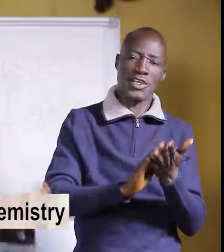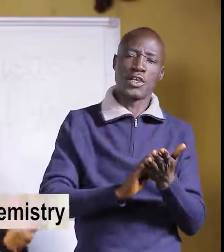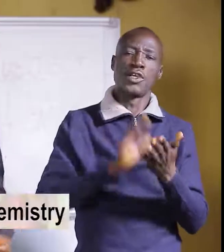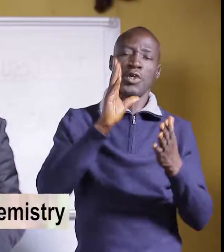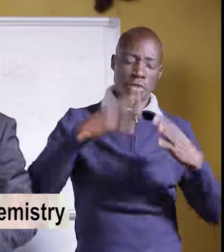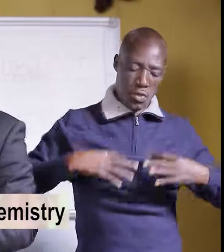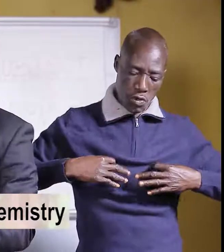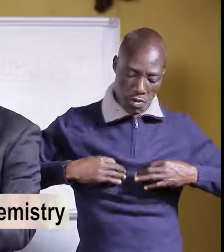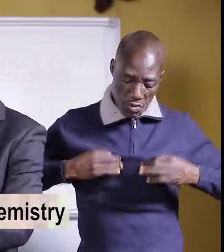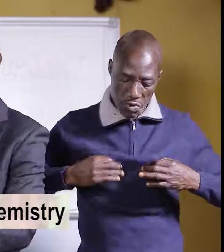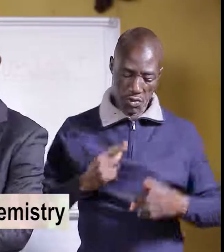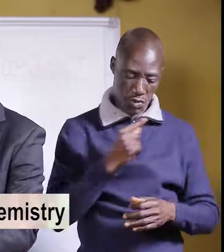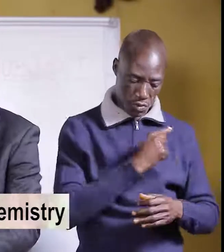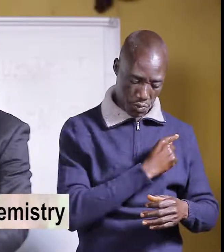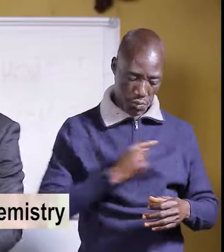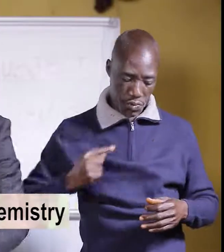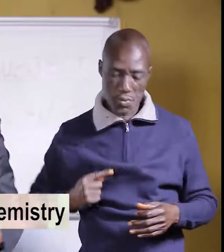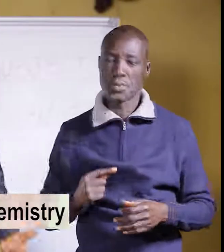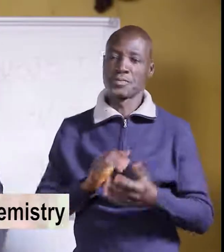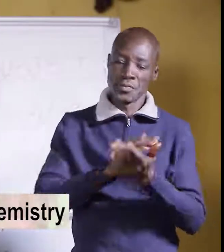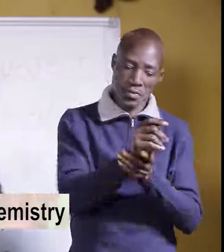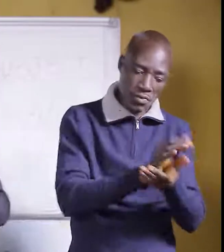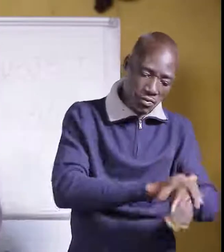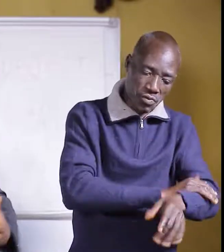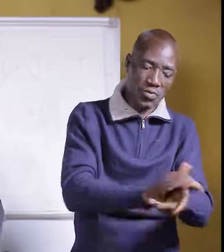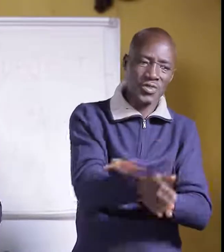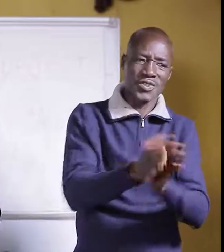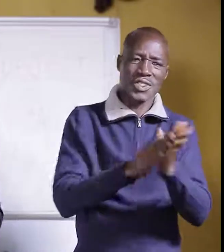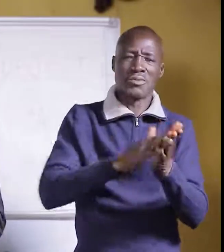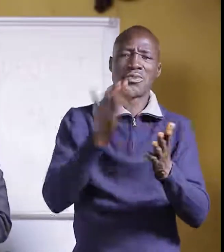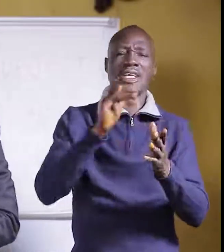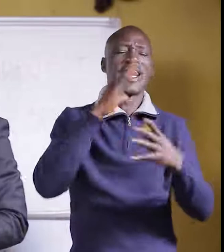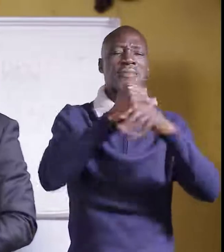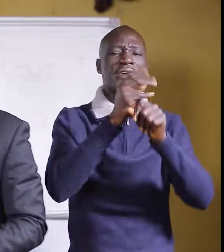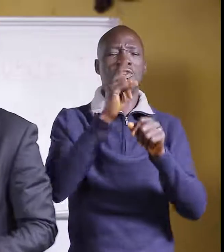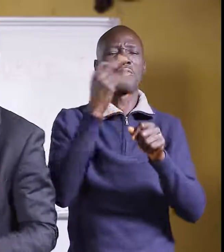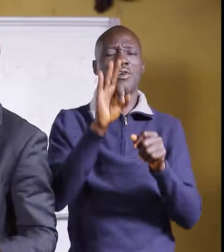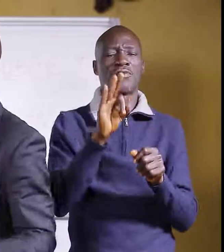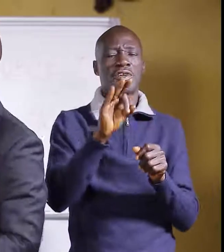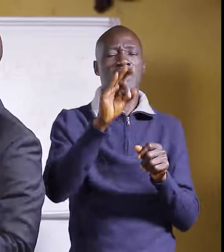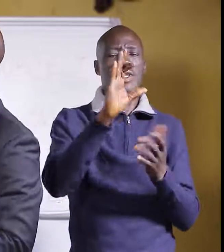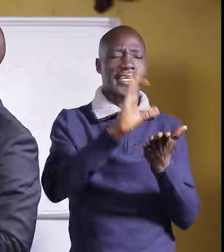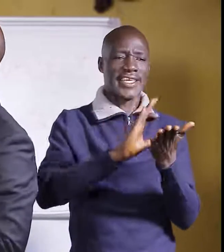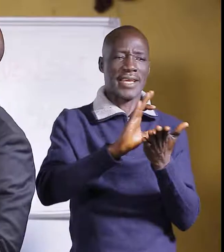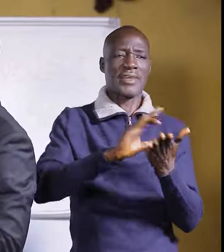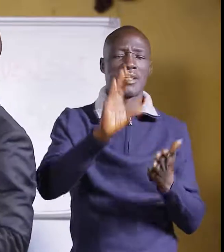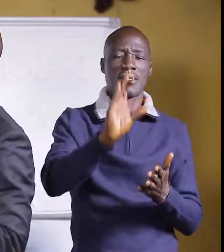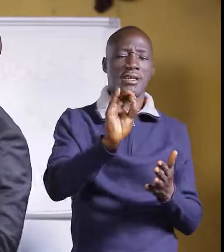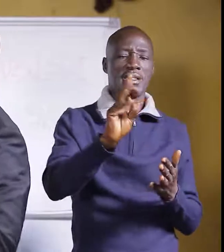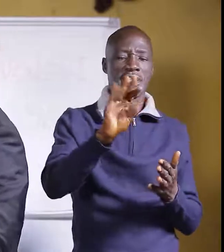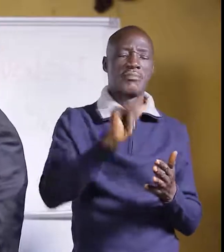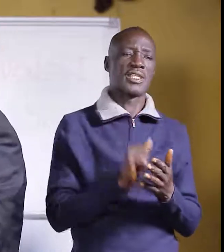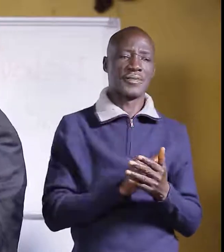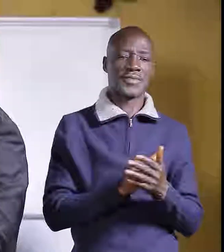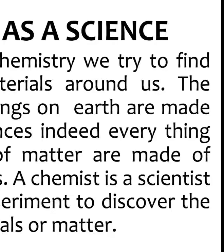your perfume, your body cream, and so on. They are all made up of chemical elements. And that is why we study